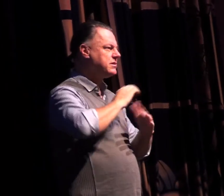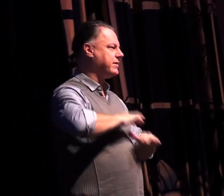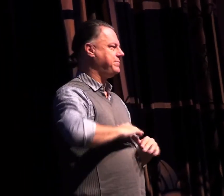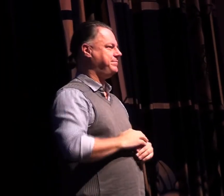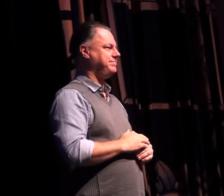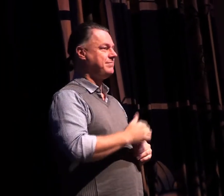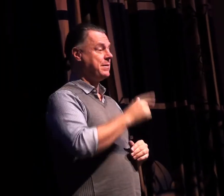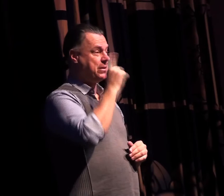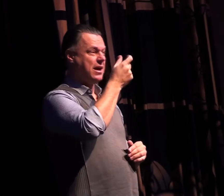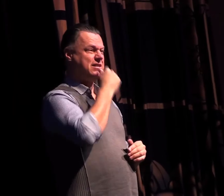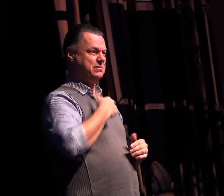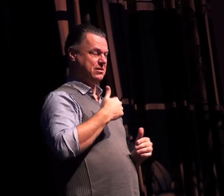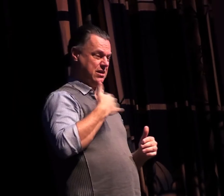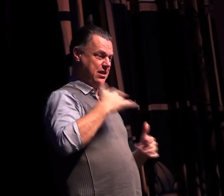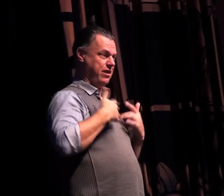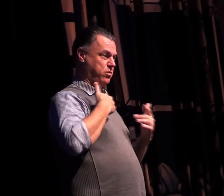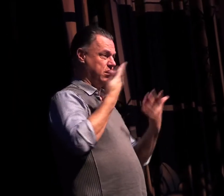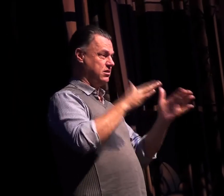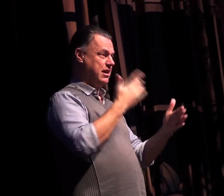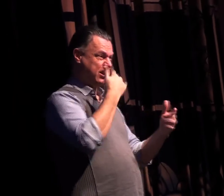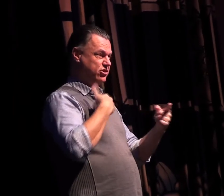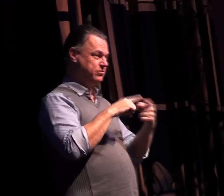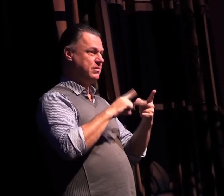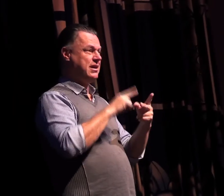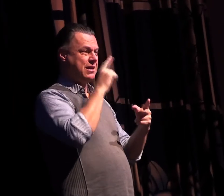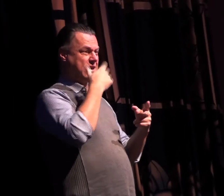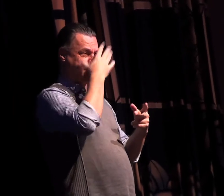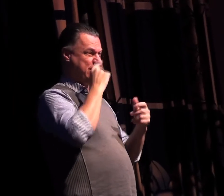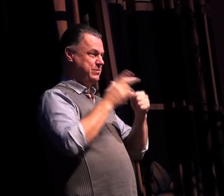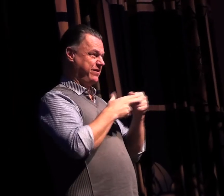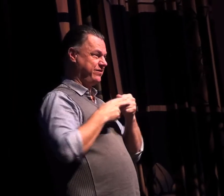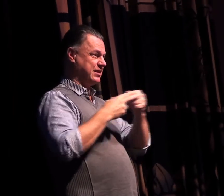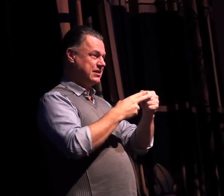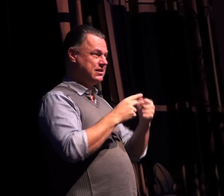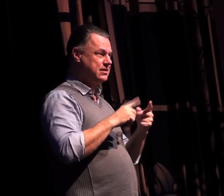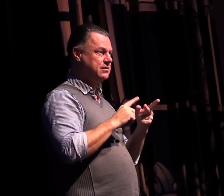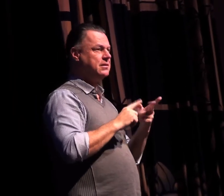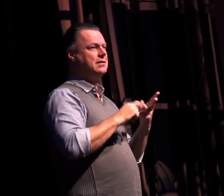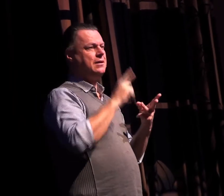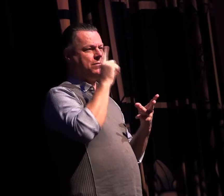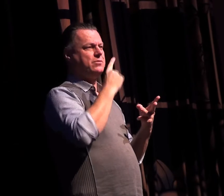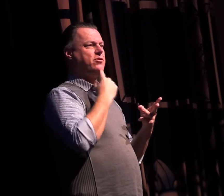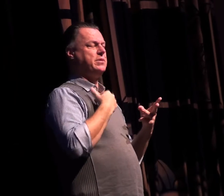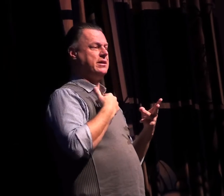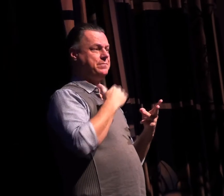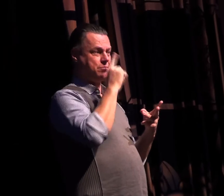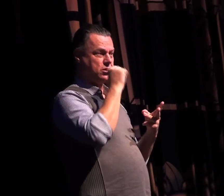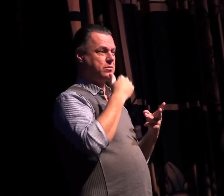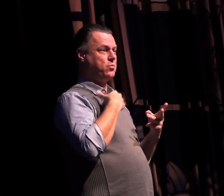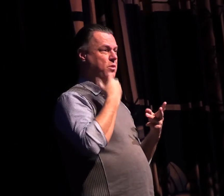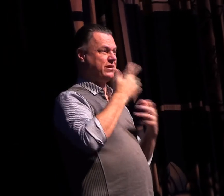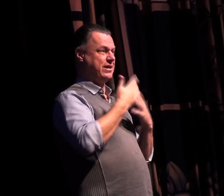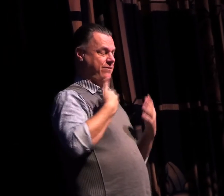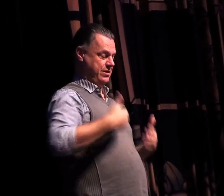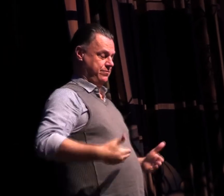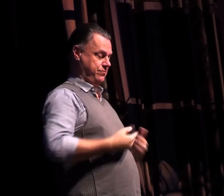being asked how long my life expectancy is and whether I can fix my face with strangers, to being told the false likelihood of me passing on